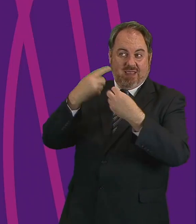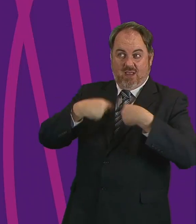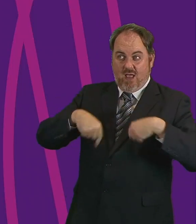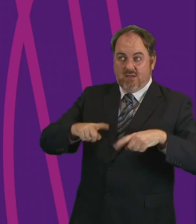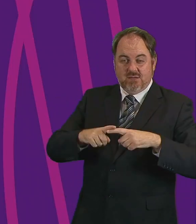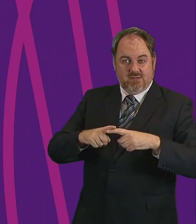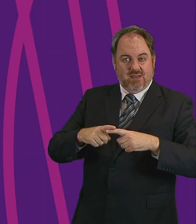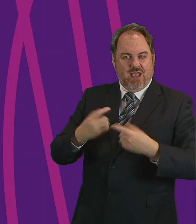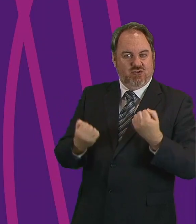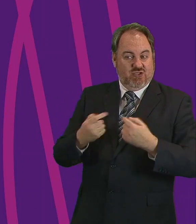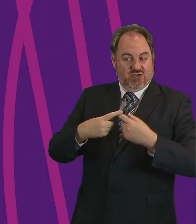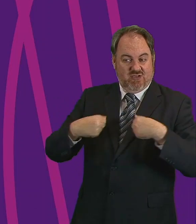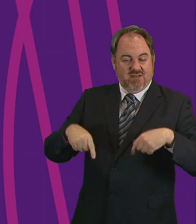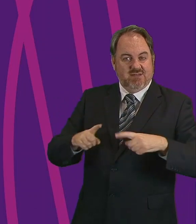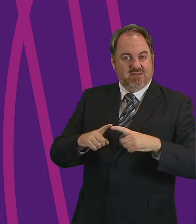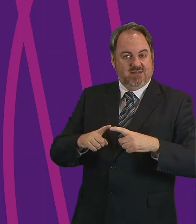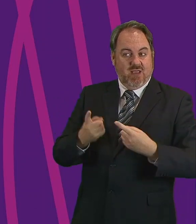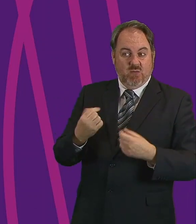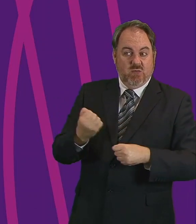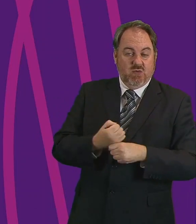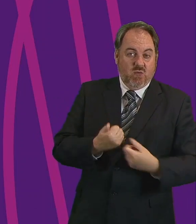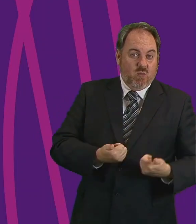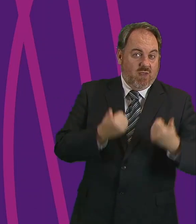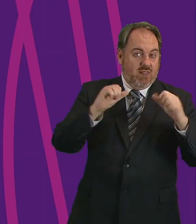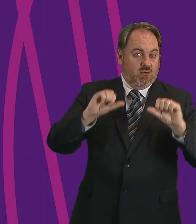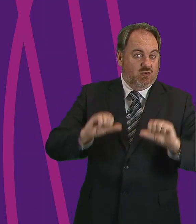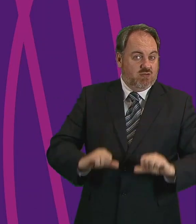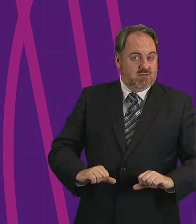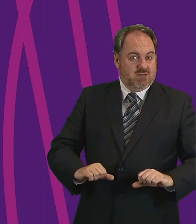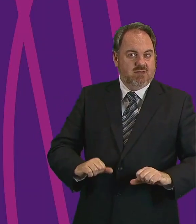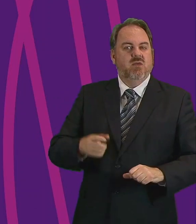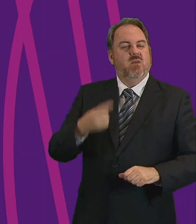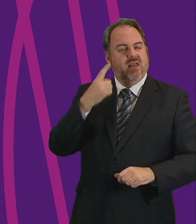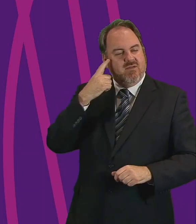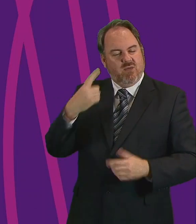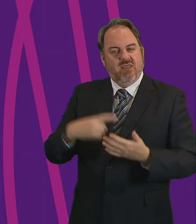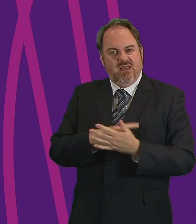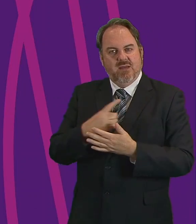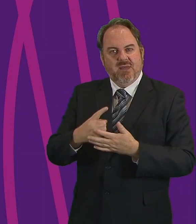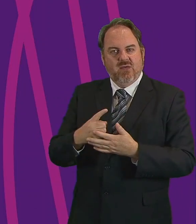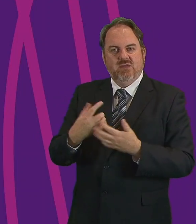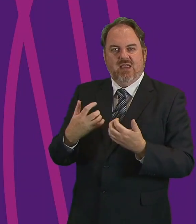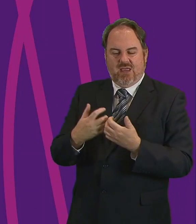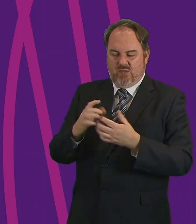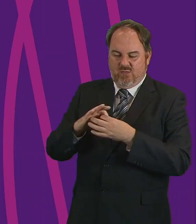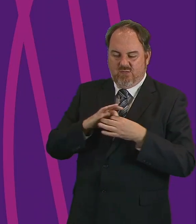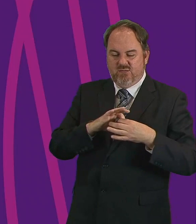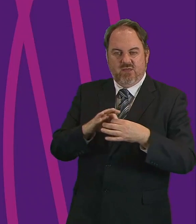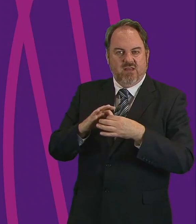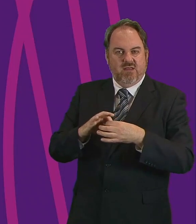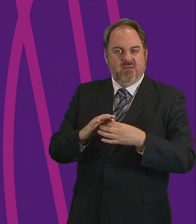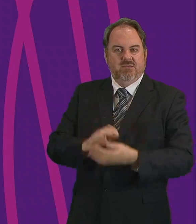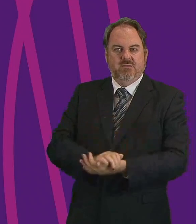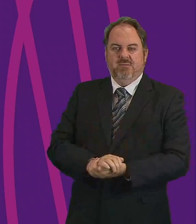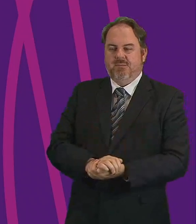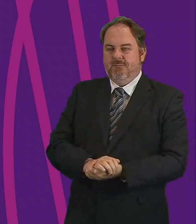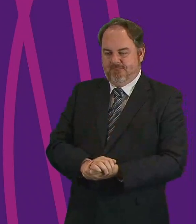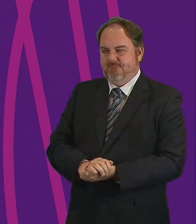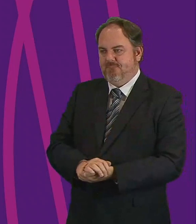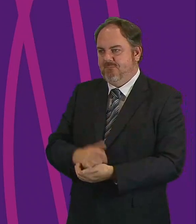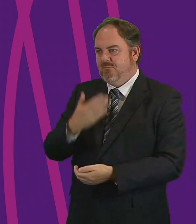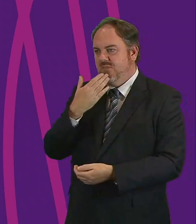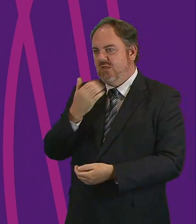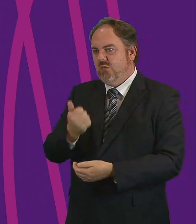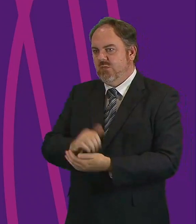show the world this institution has found its time and come of age. Presiding Officer. Thank you very much,